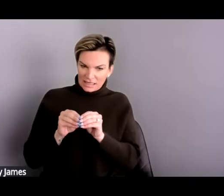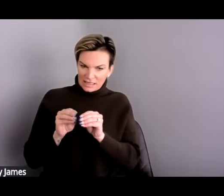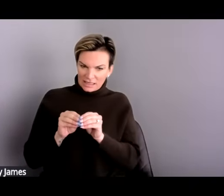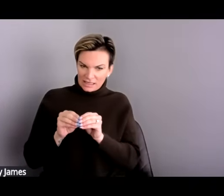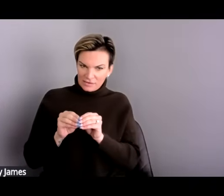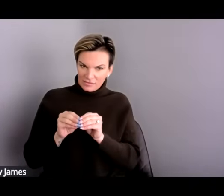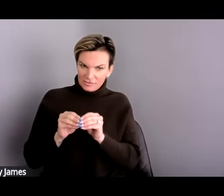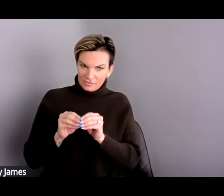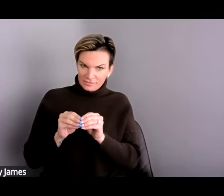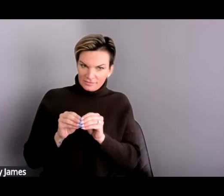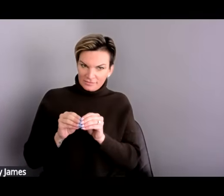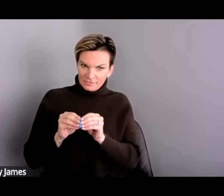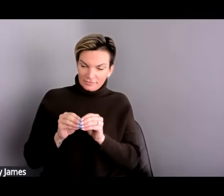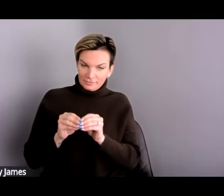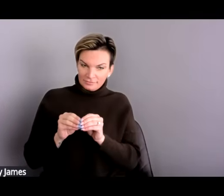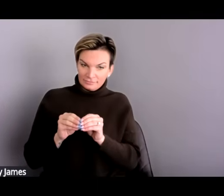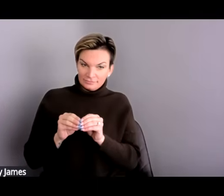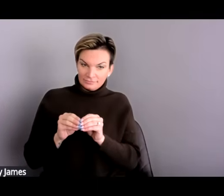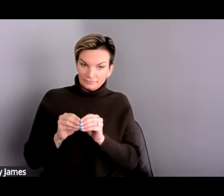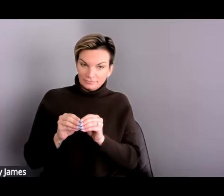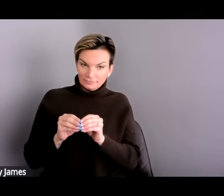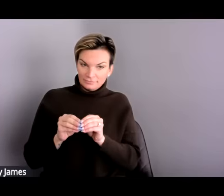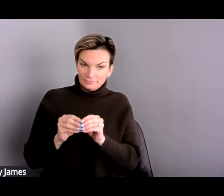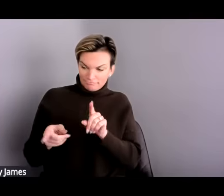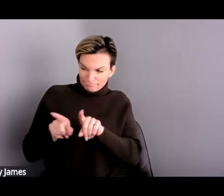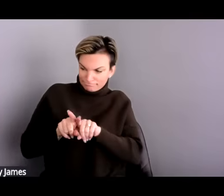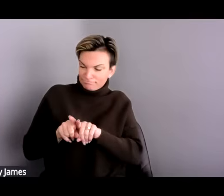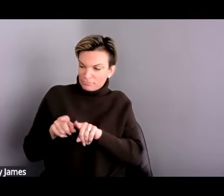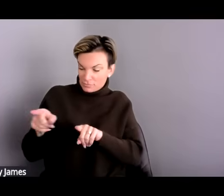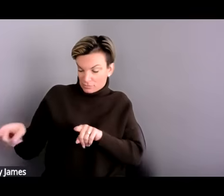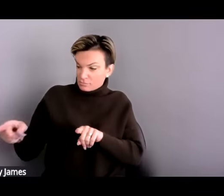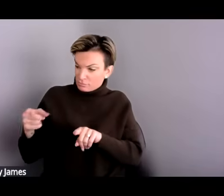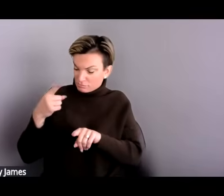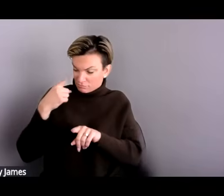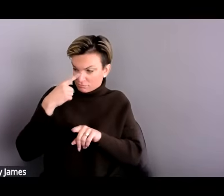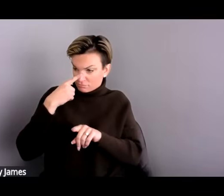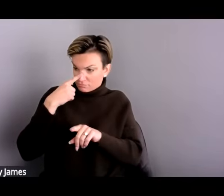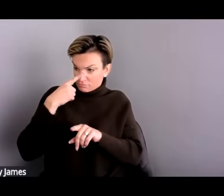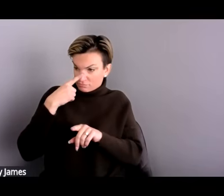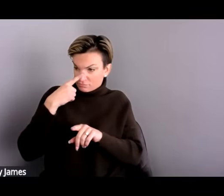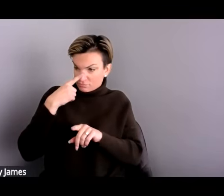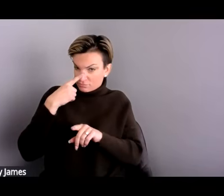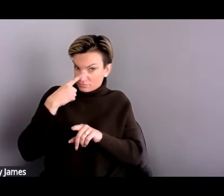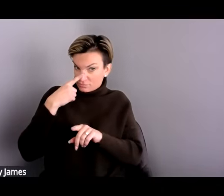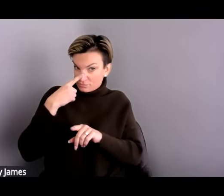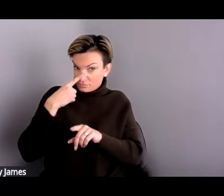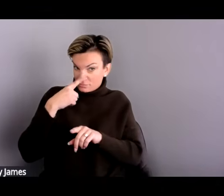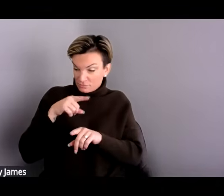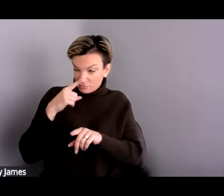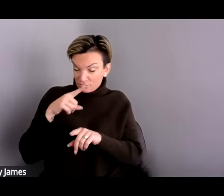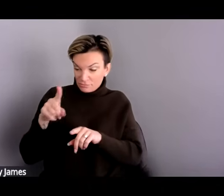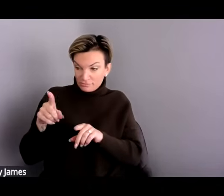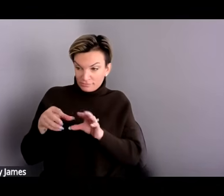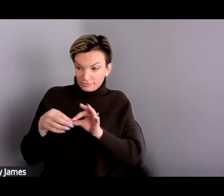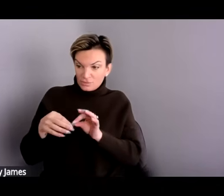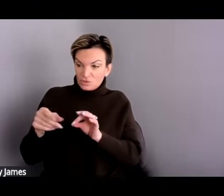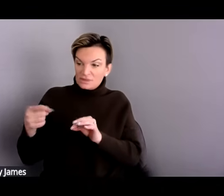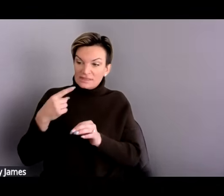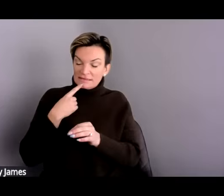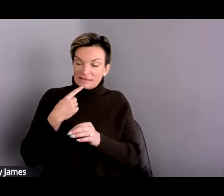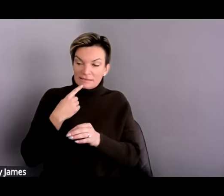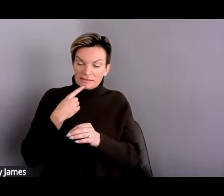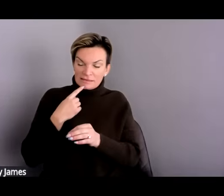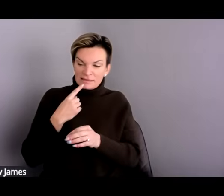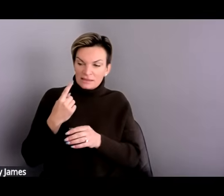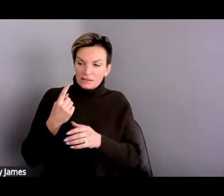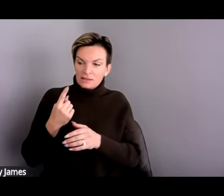And so I guess what I would ask you to weigh in on you said there may be some next steps that we as a board have